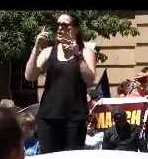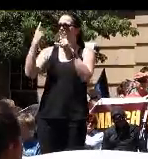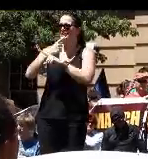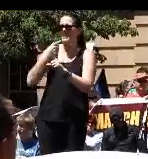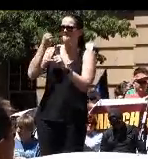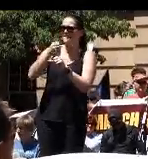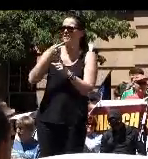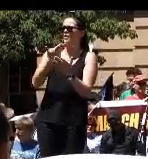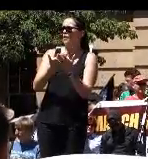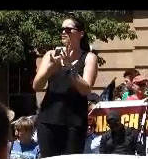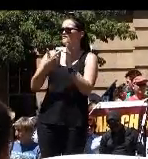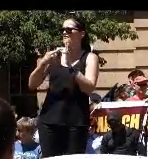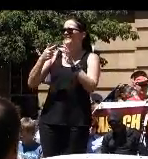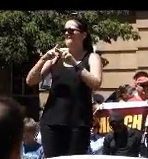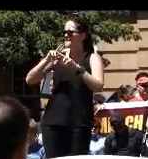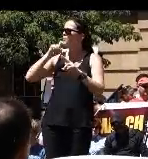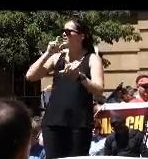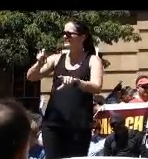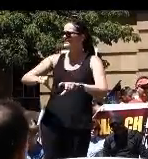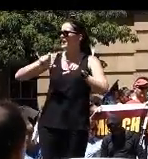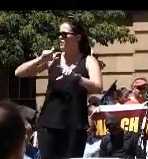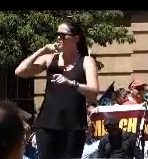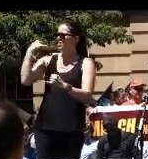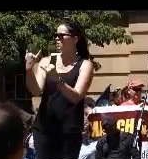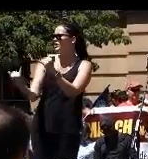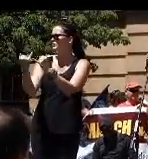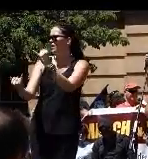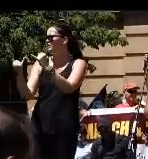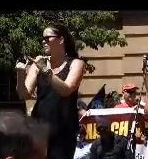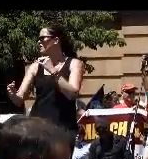to stay and they're going to get worse and worse.